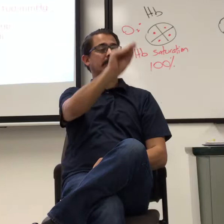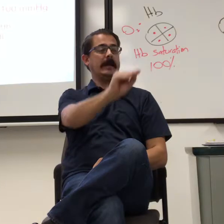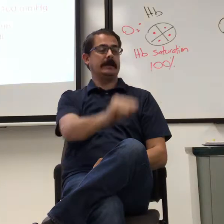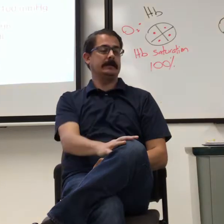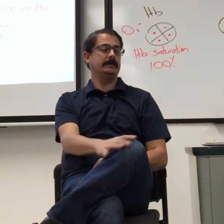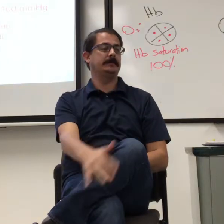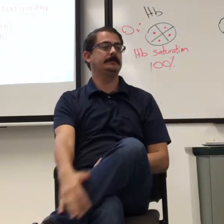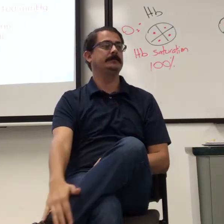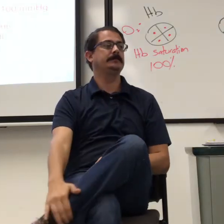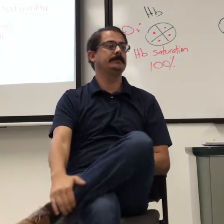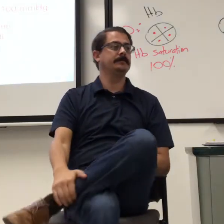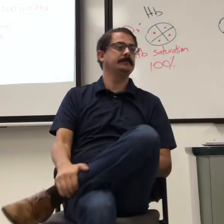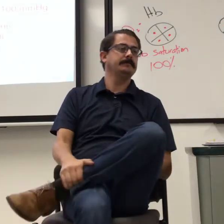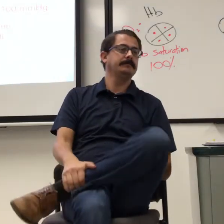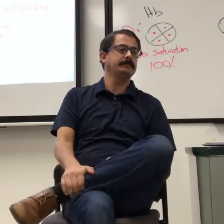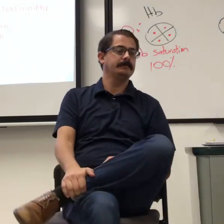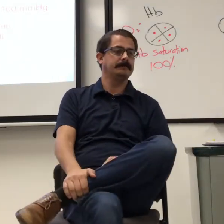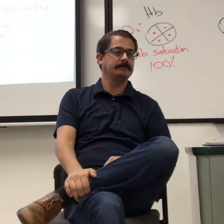75%.